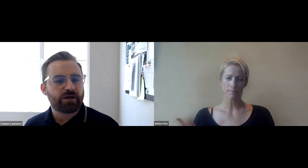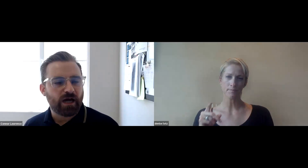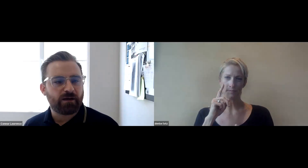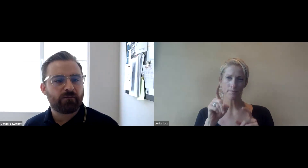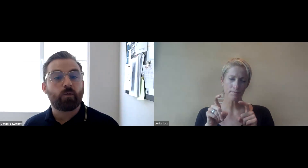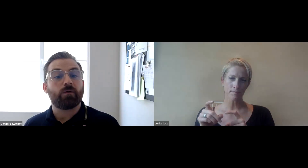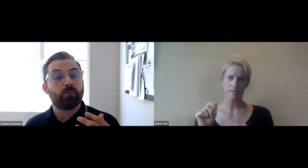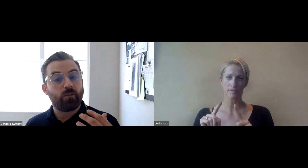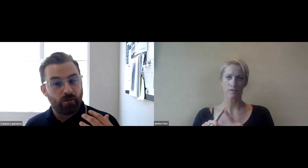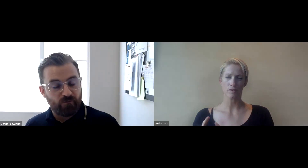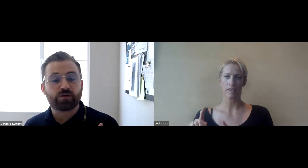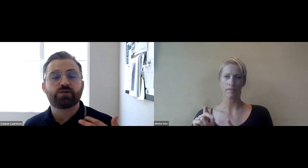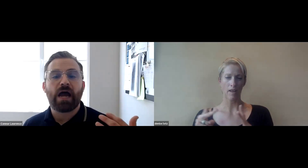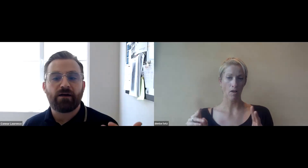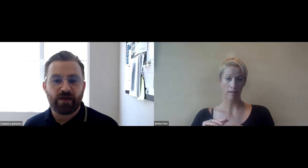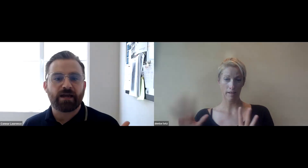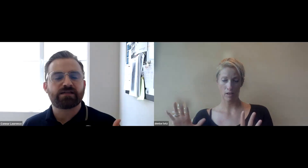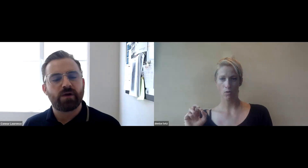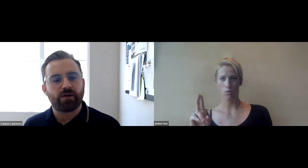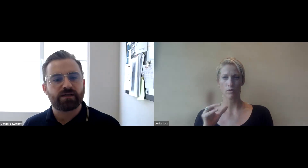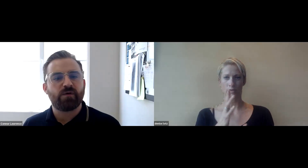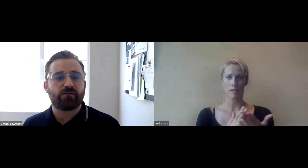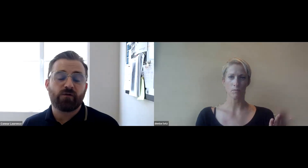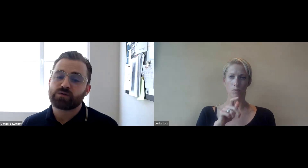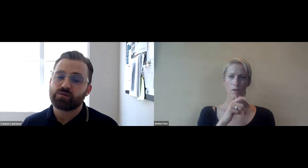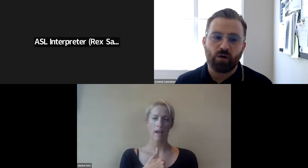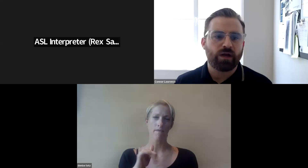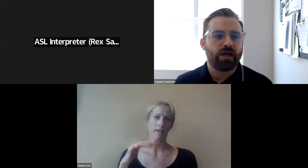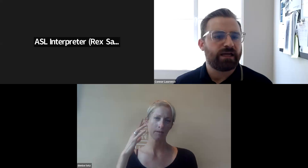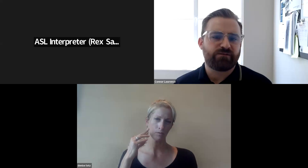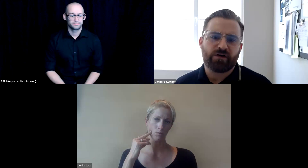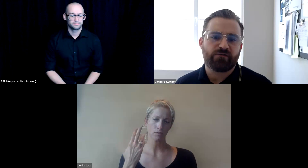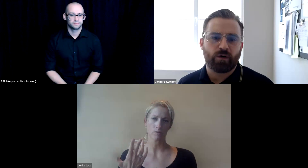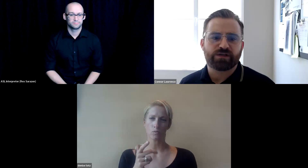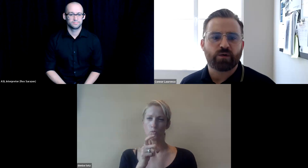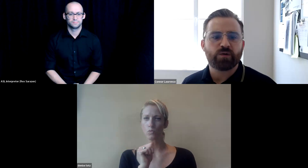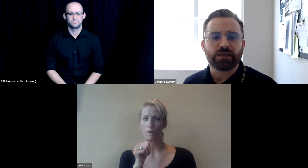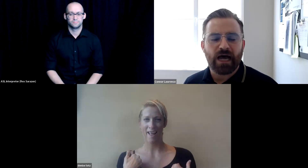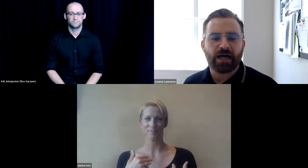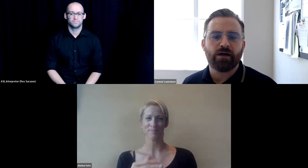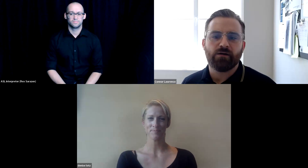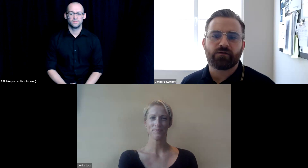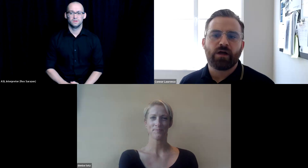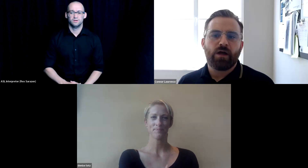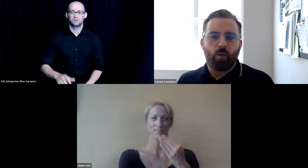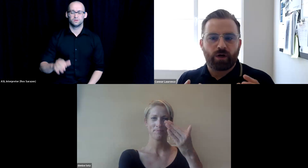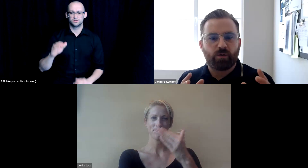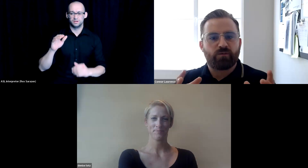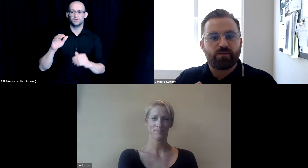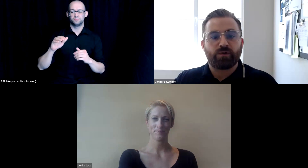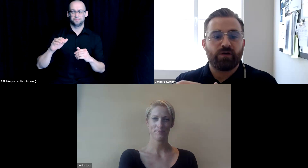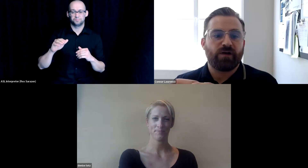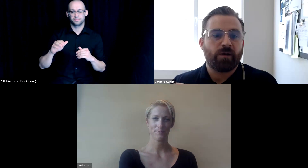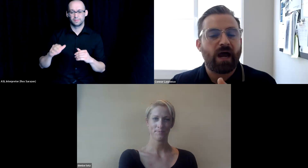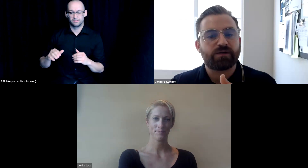can be very clear cut for folks who have that experience, but for folks who don't, it's very foreign. So we do a lot of